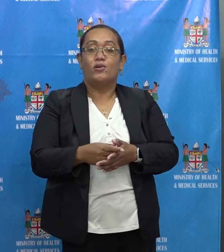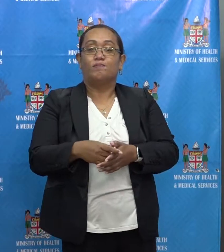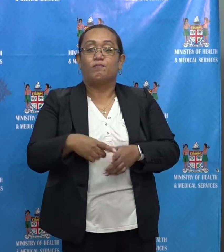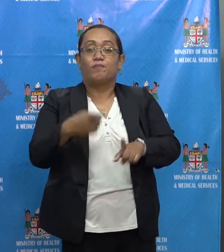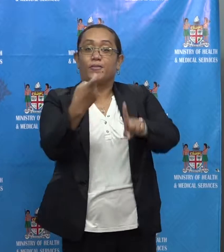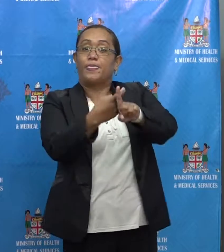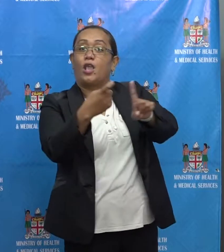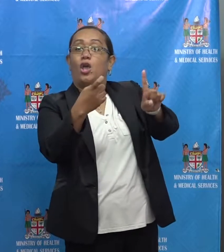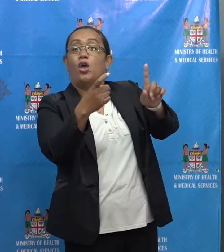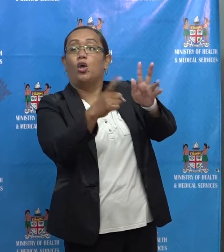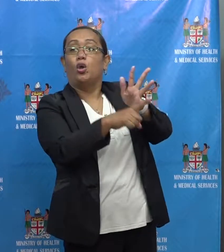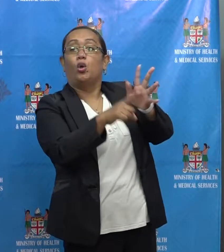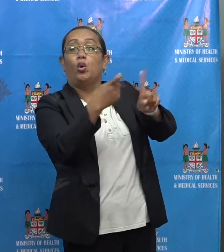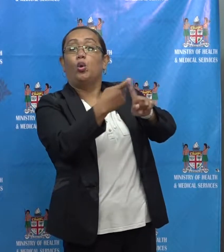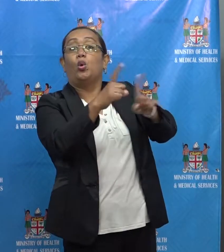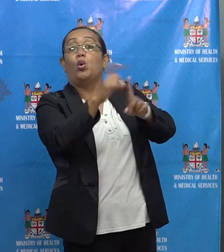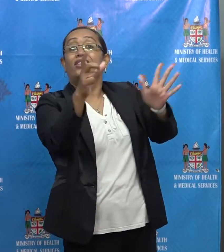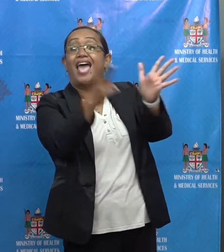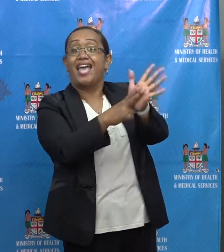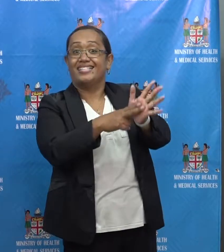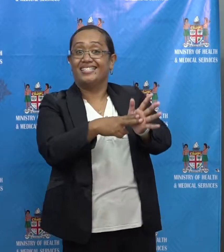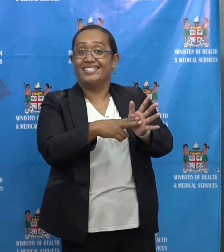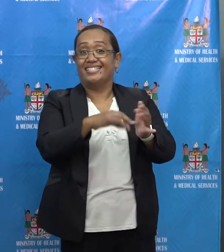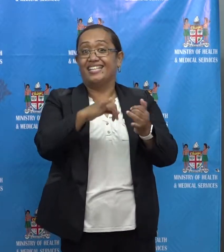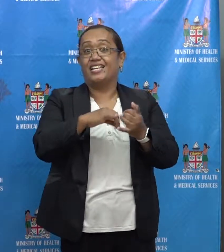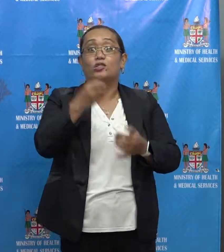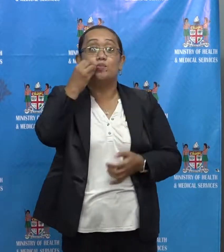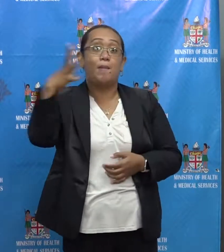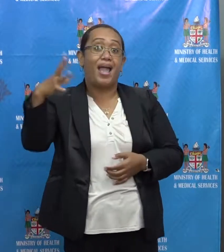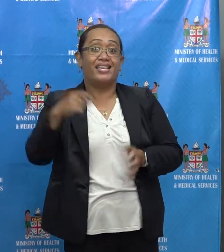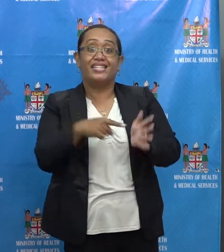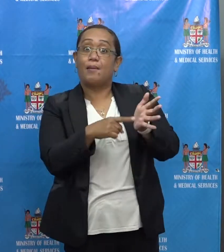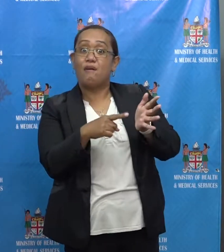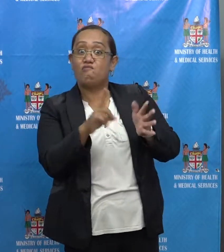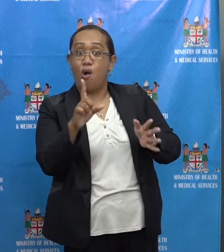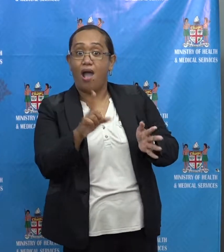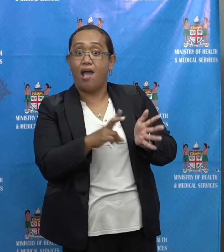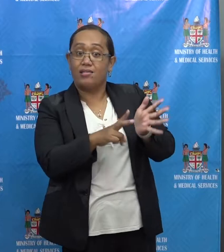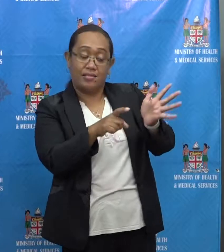delivered to the families within the screening zone at Wainitaro settlement.